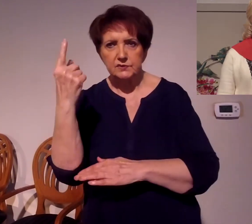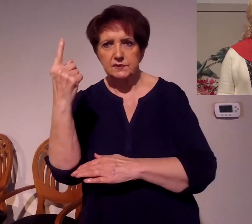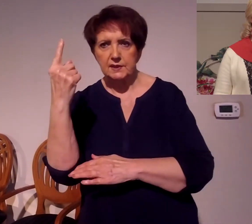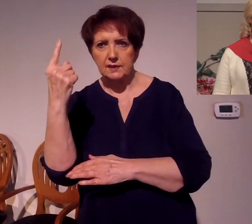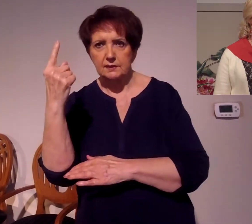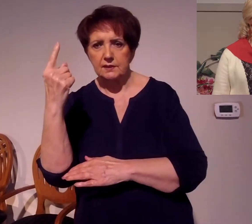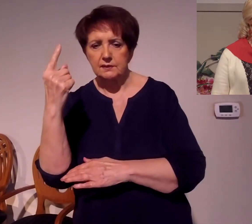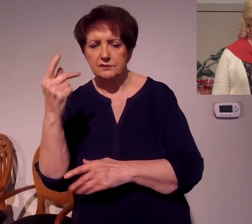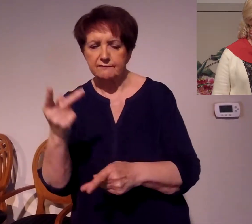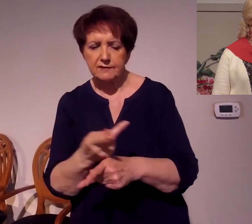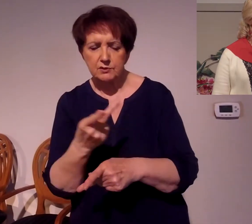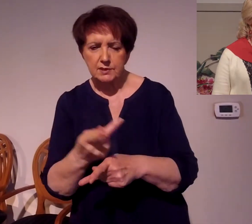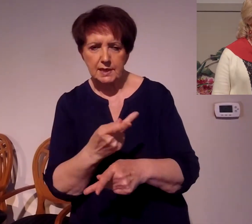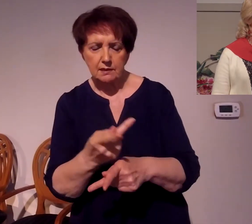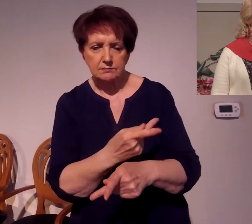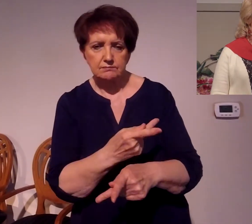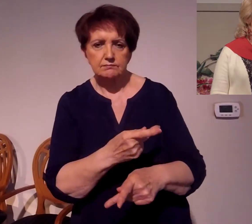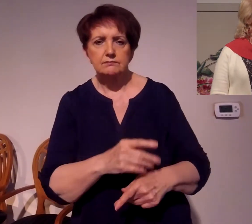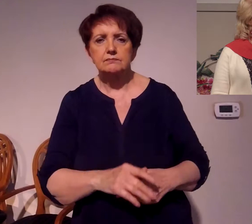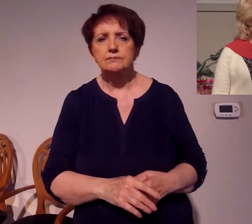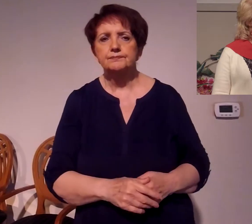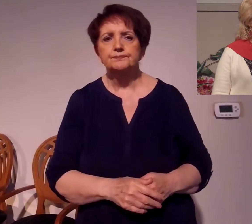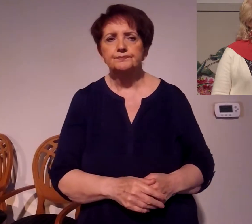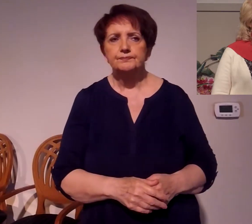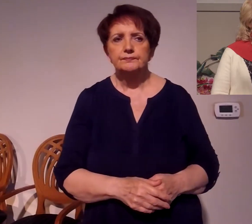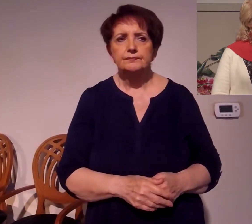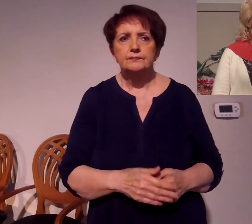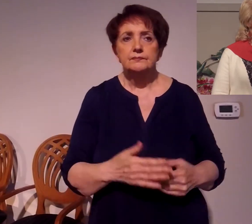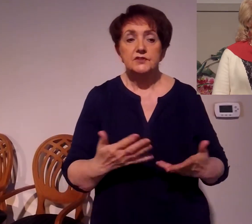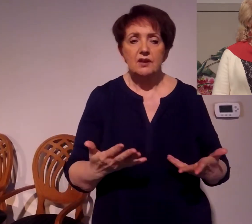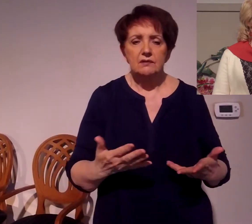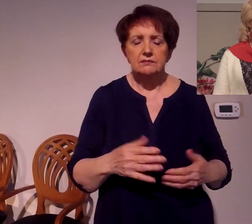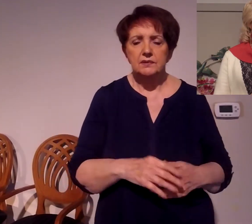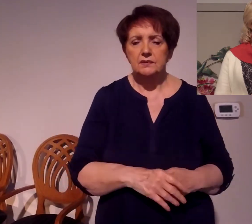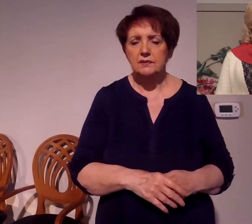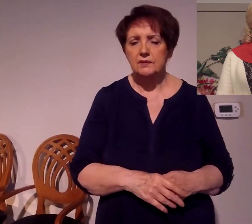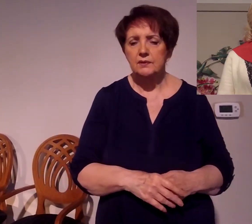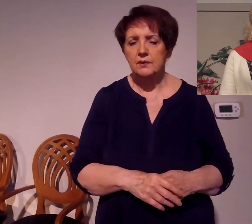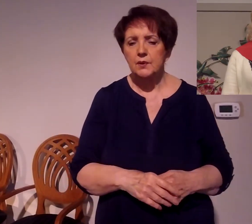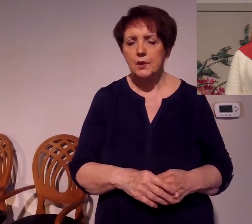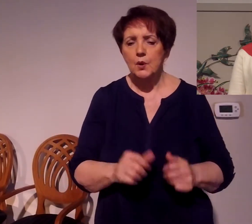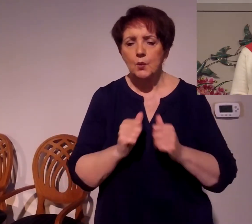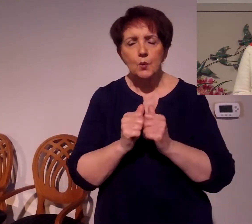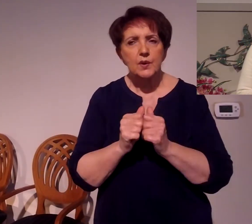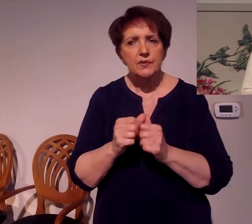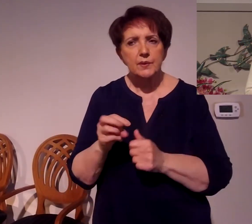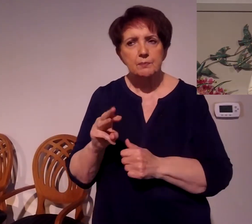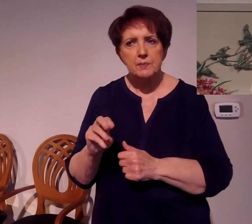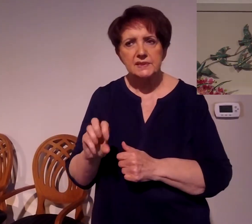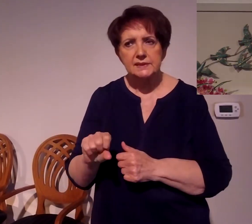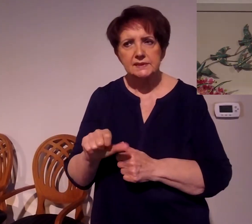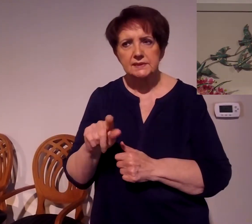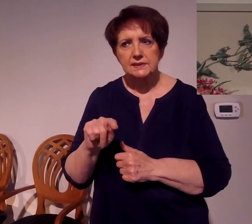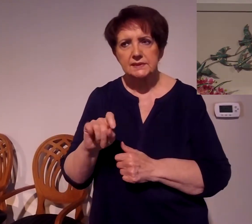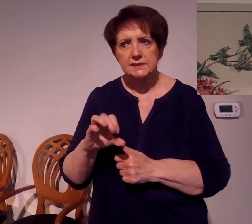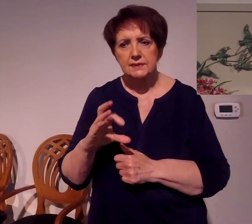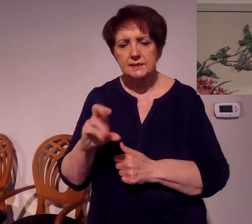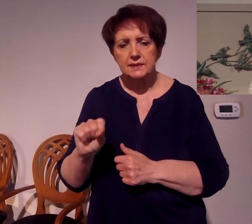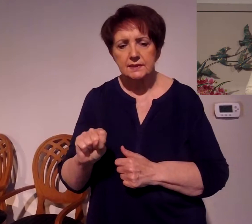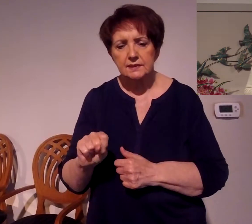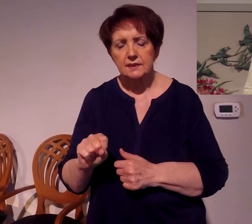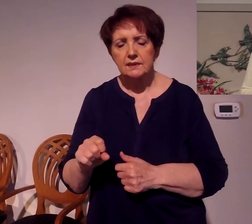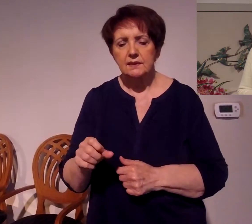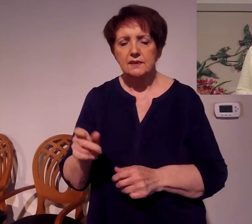understanding to try to figure it out. And so, along with the mystics of the ages, the philosophers, the saints,